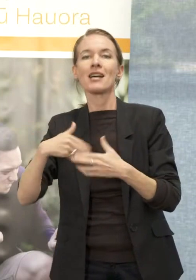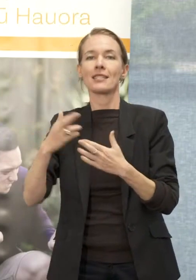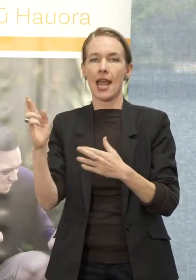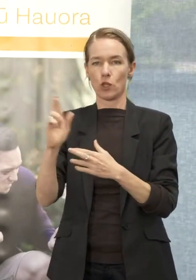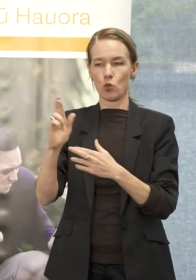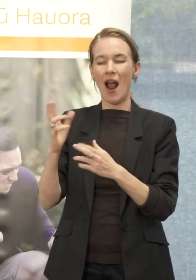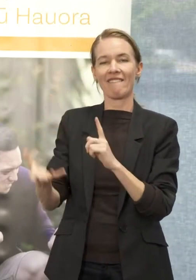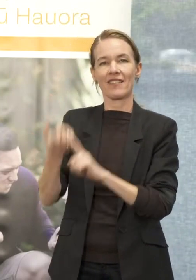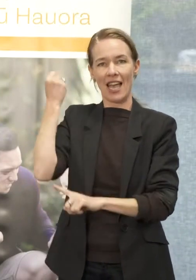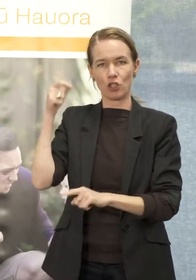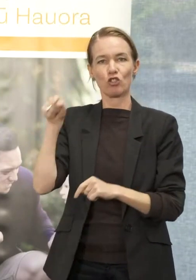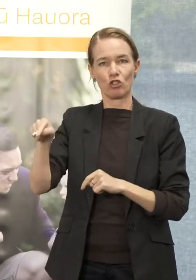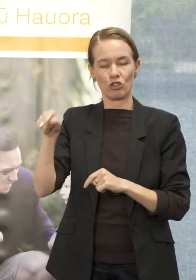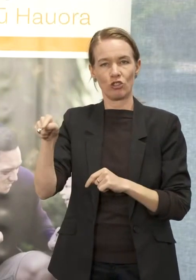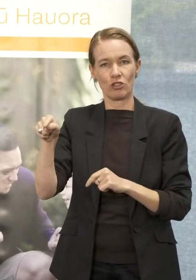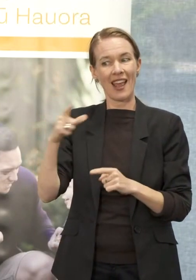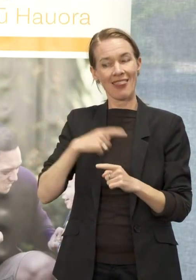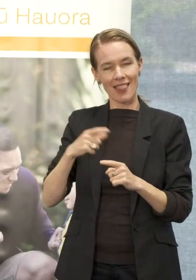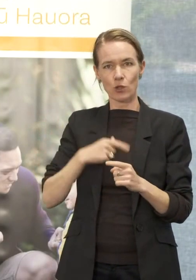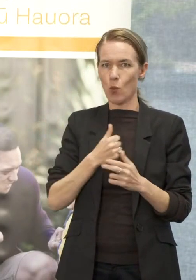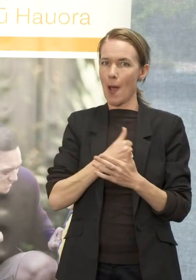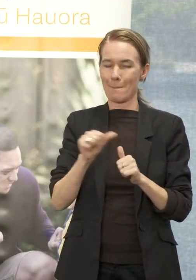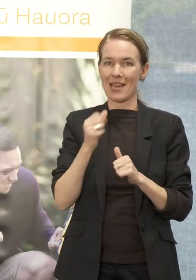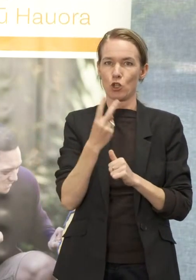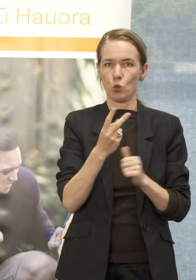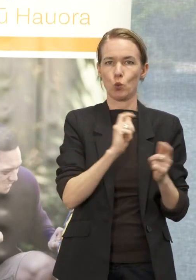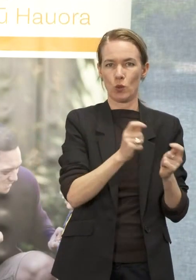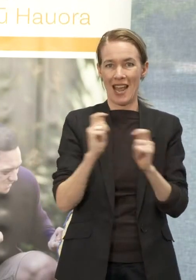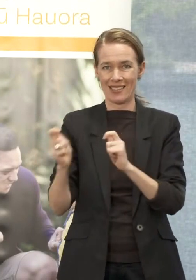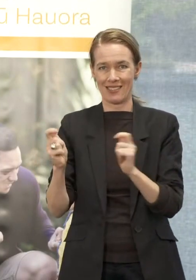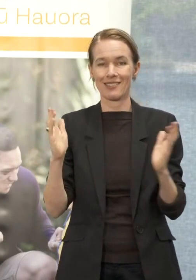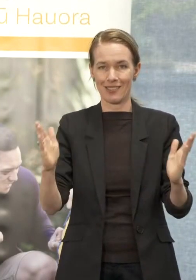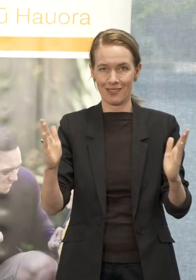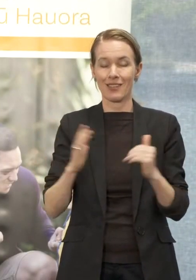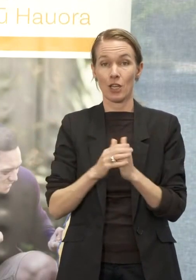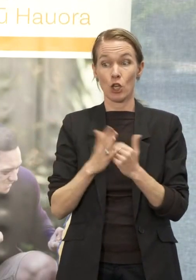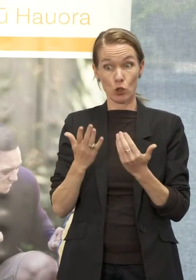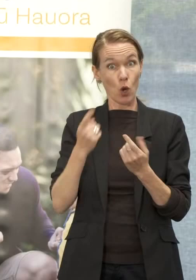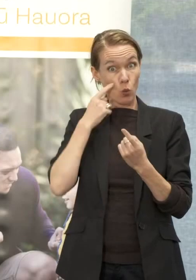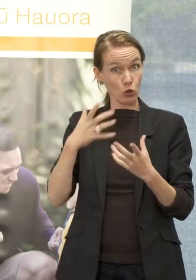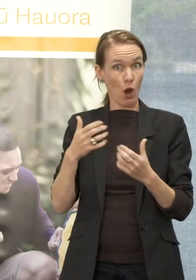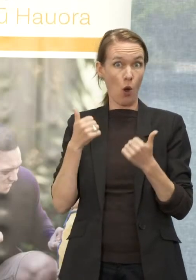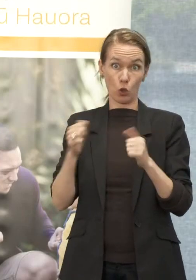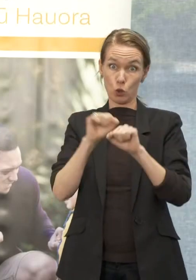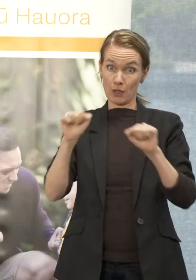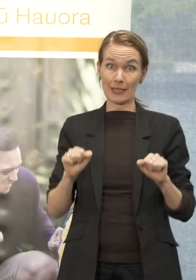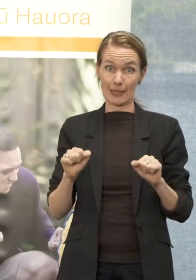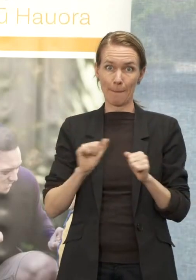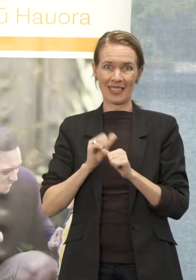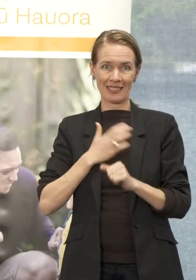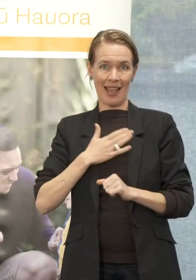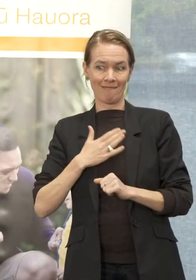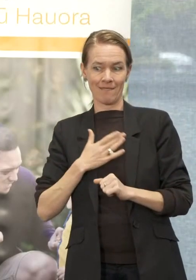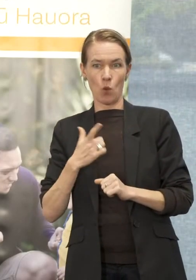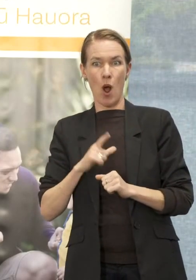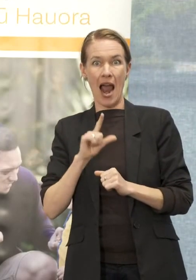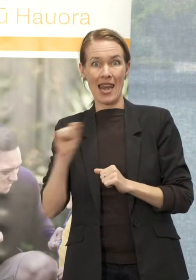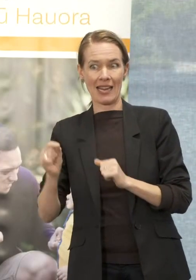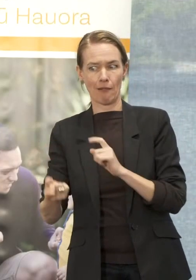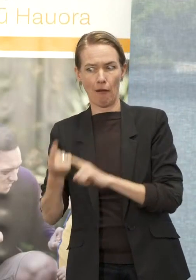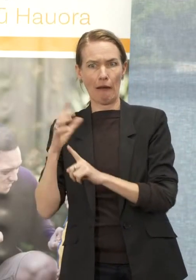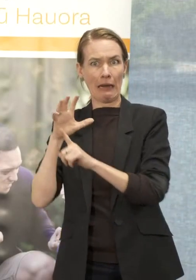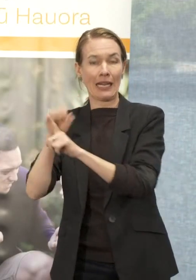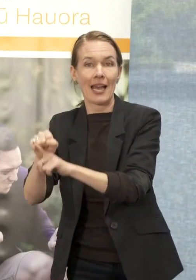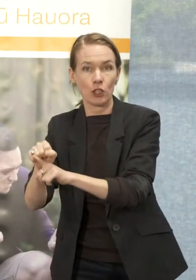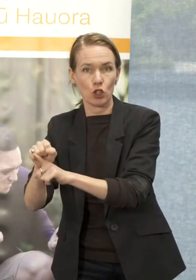12 test. So they were picked up at day 12. That shows the system is working. But of course,